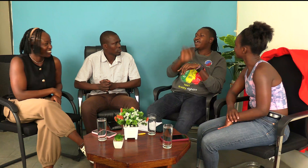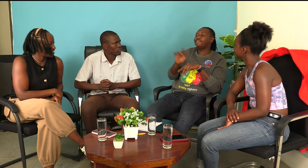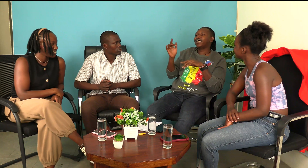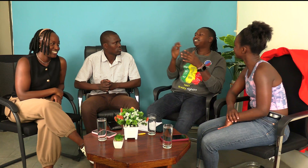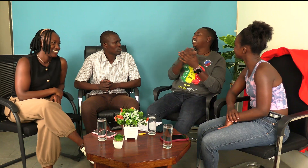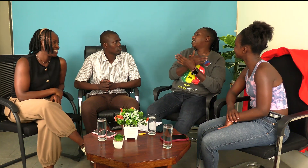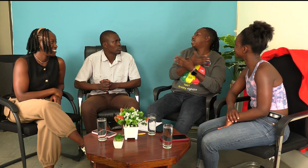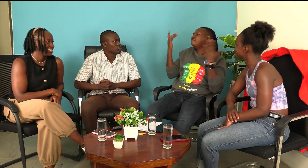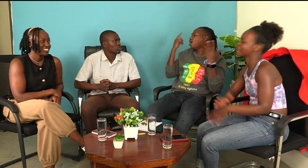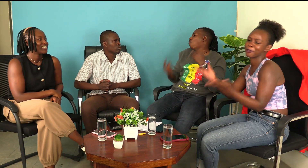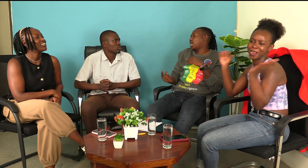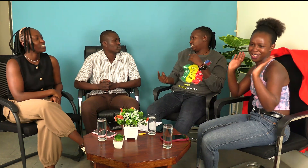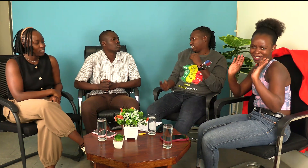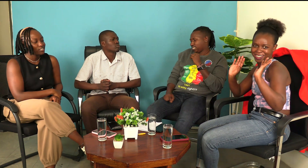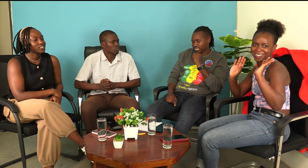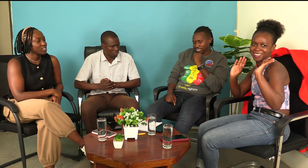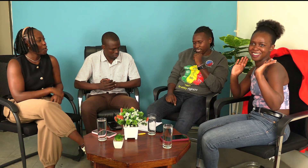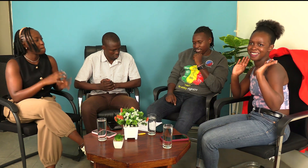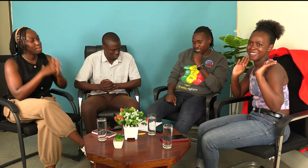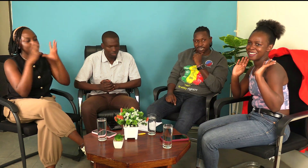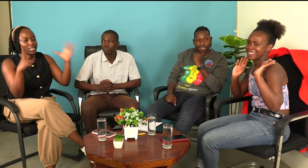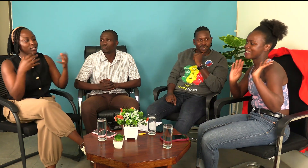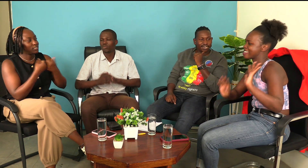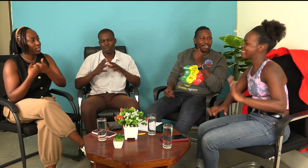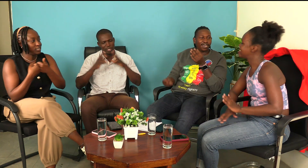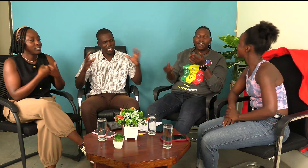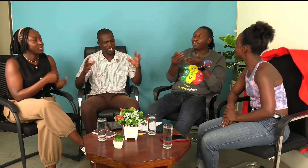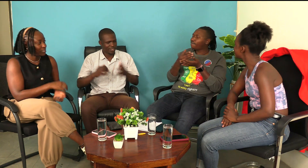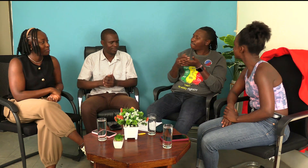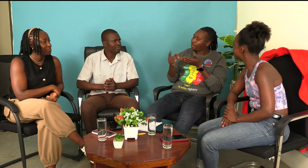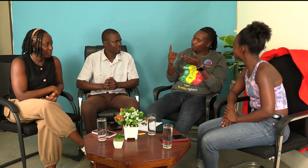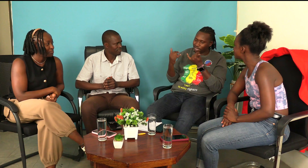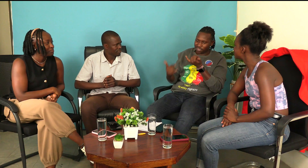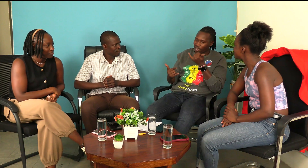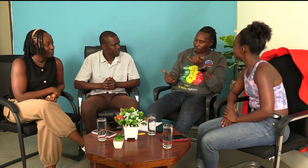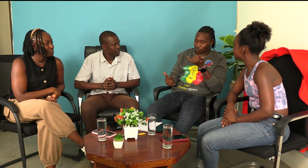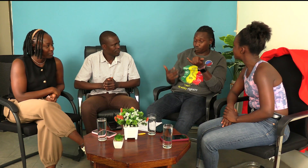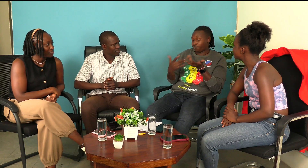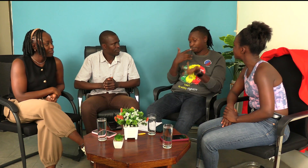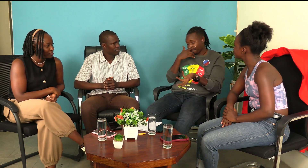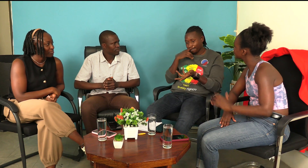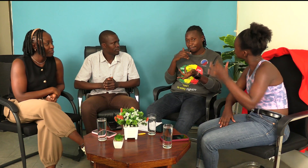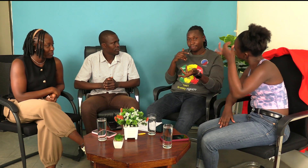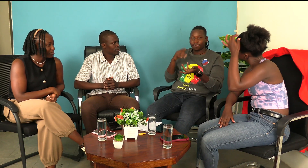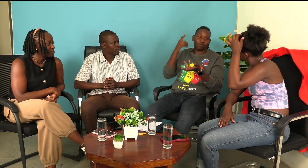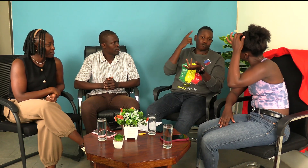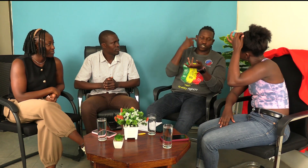Yeah, it affects everyone. It's a very big challenge. Everyone right now is affected.